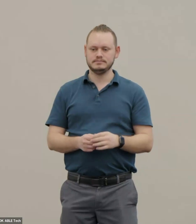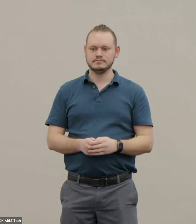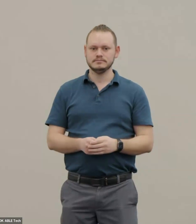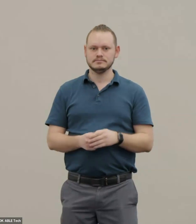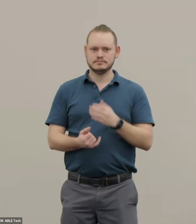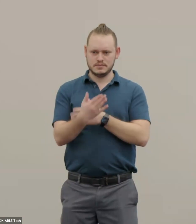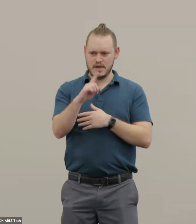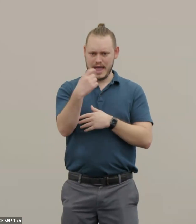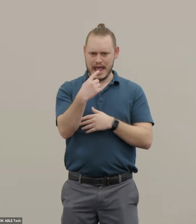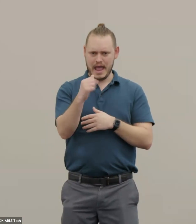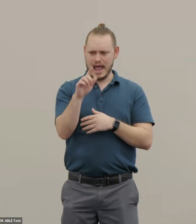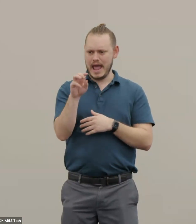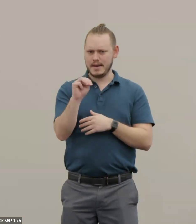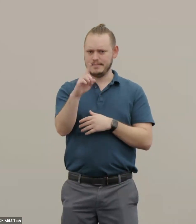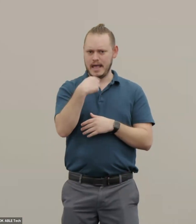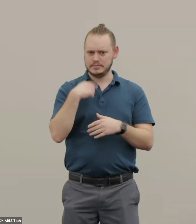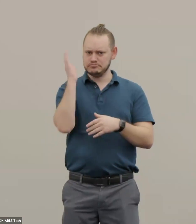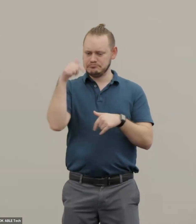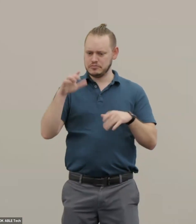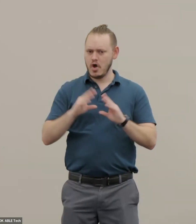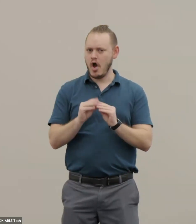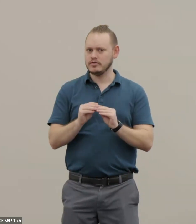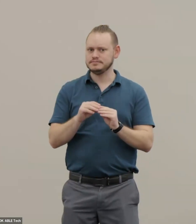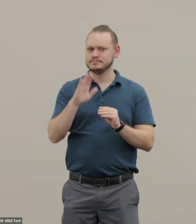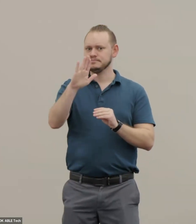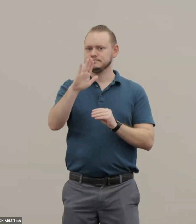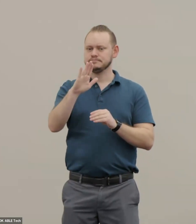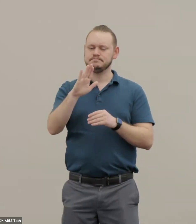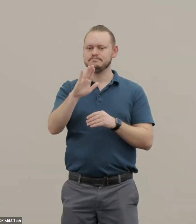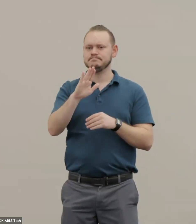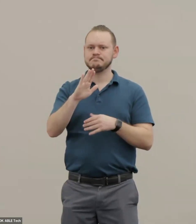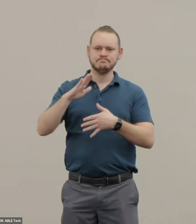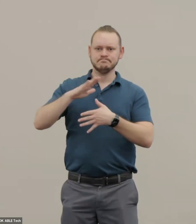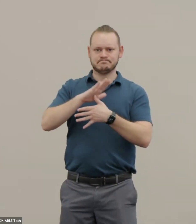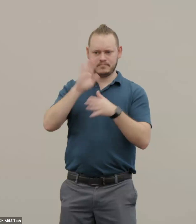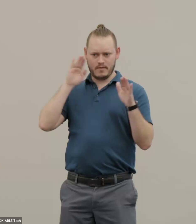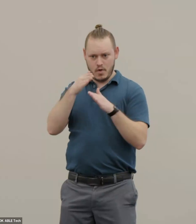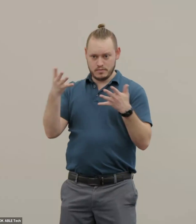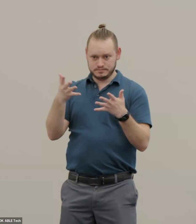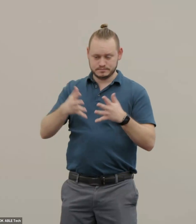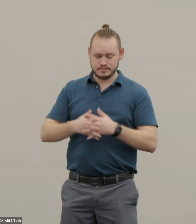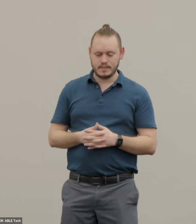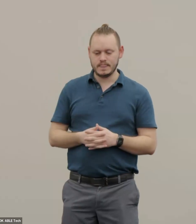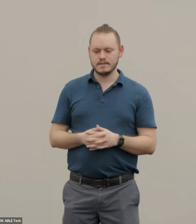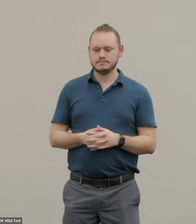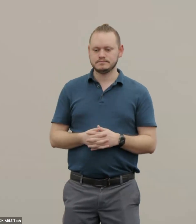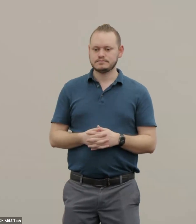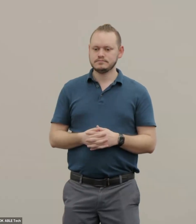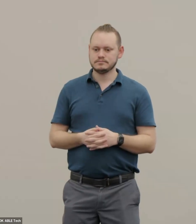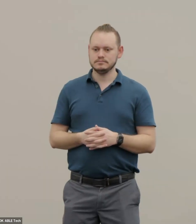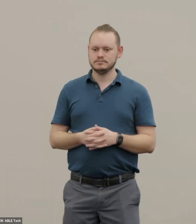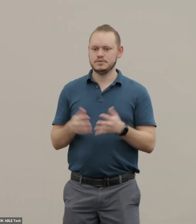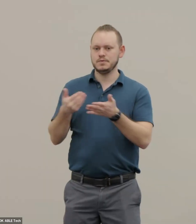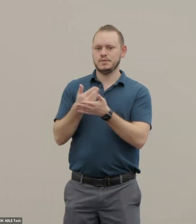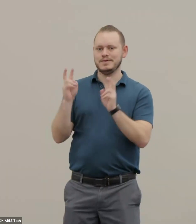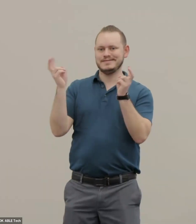speak at this year's conference, one of his primary areas of focus was that he wanted to focus on the new